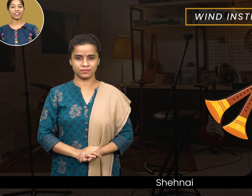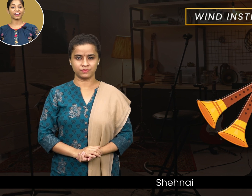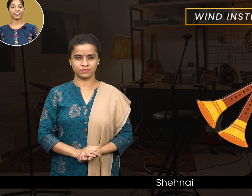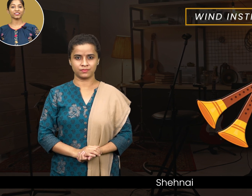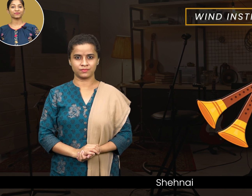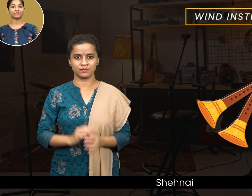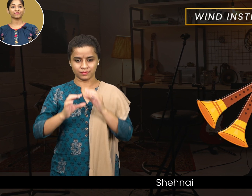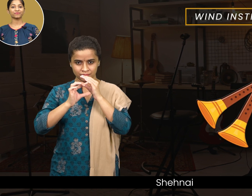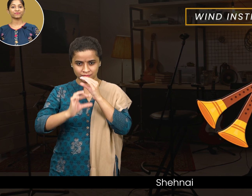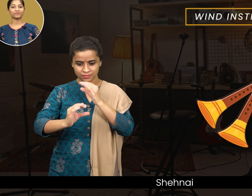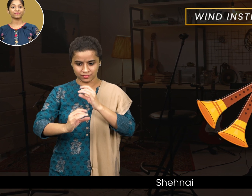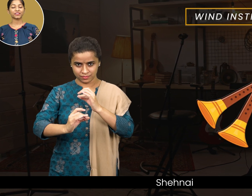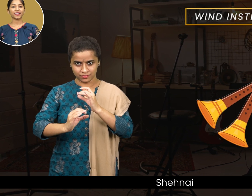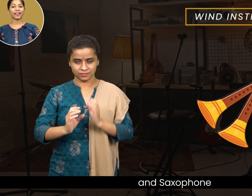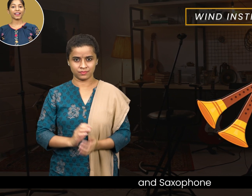shehnai,